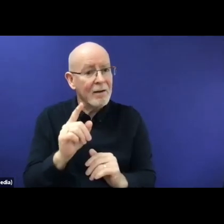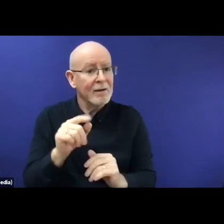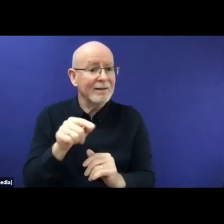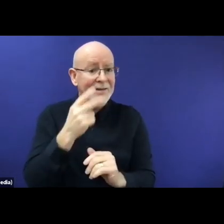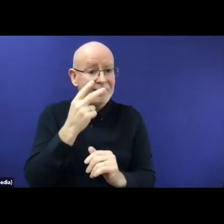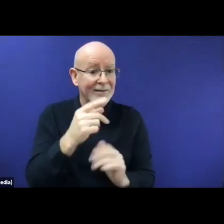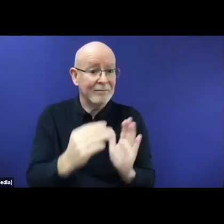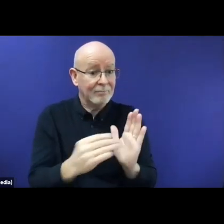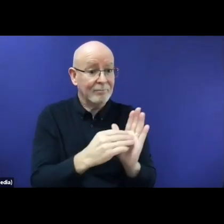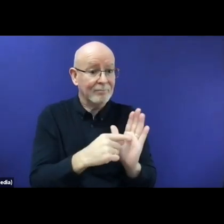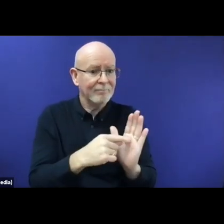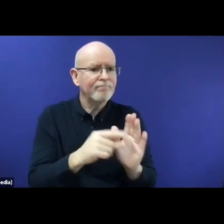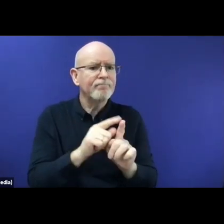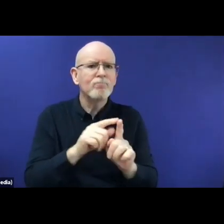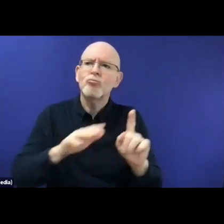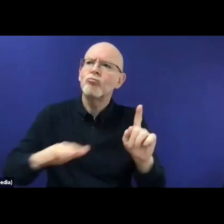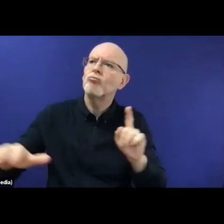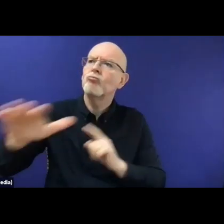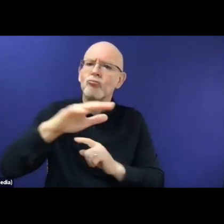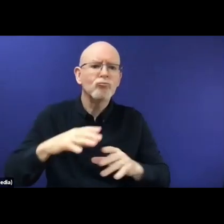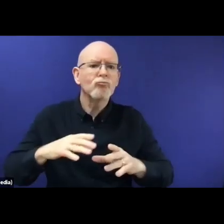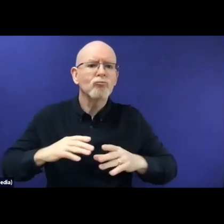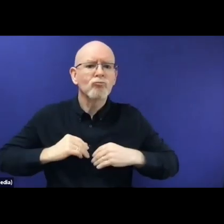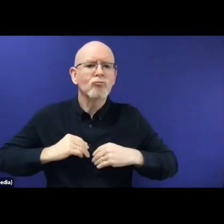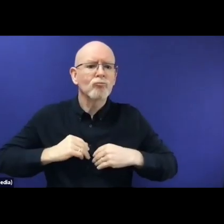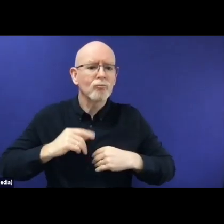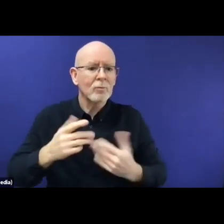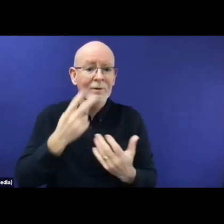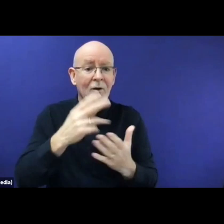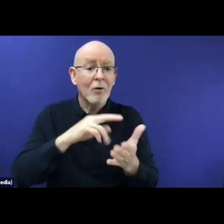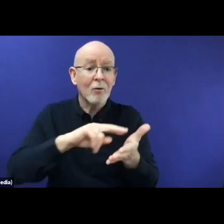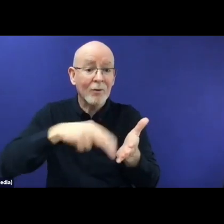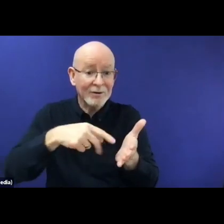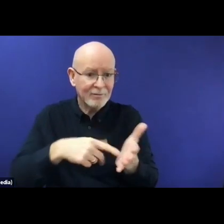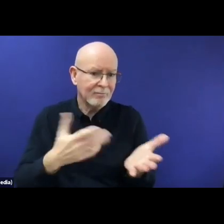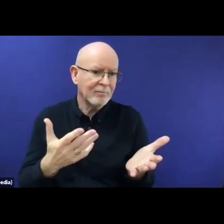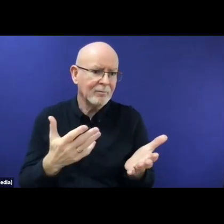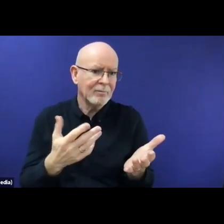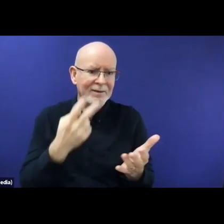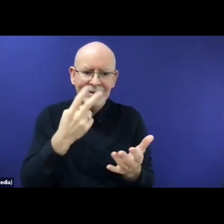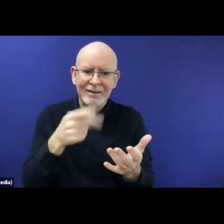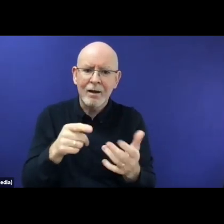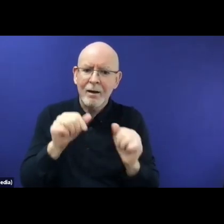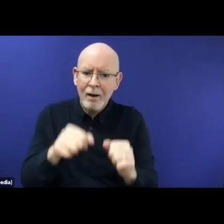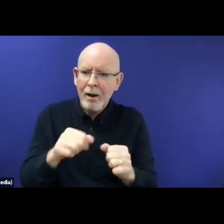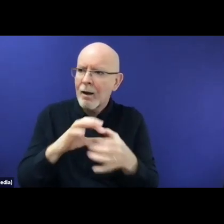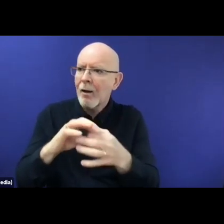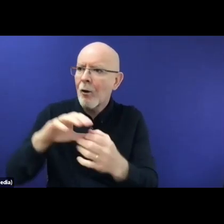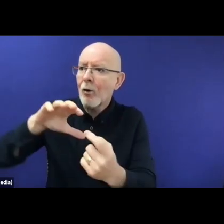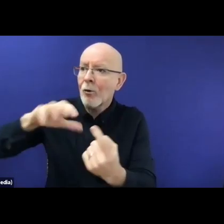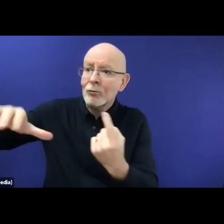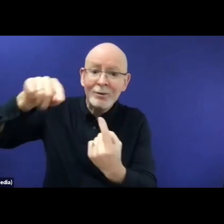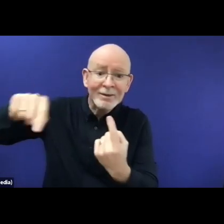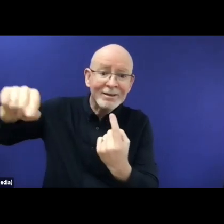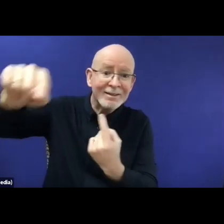for national protection, the national protection that refugees lack, but for the protection of the countries of